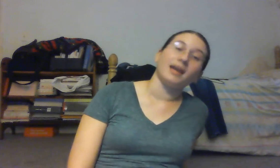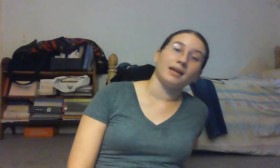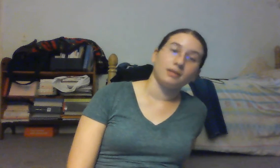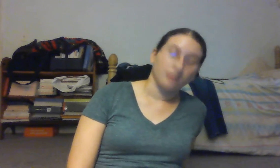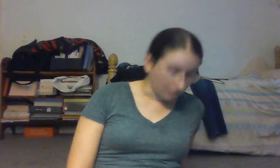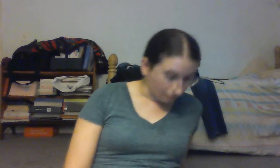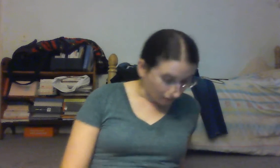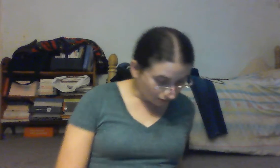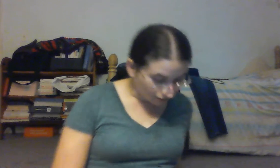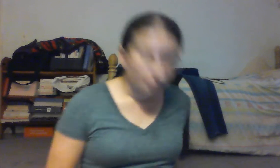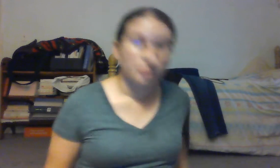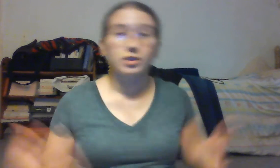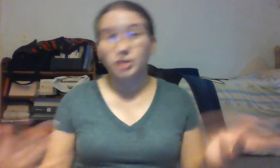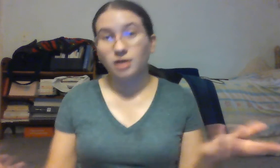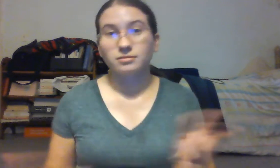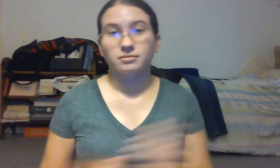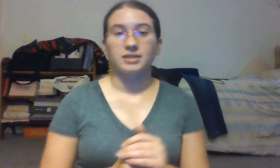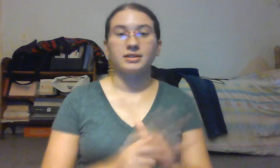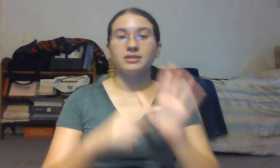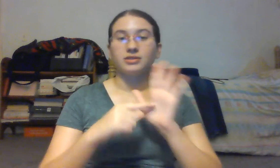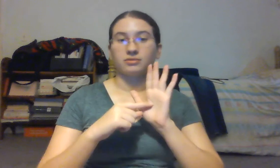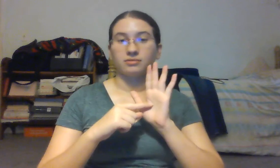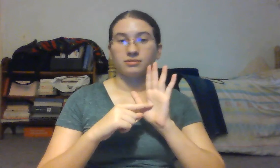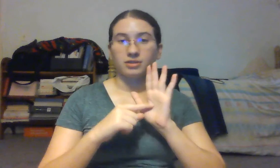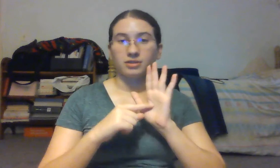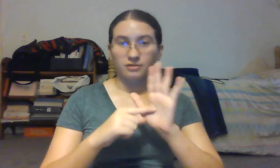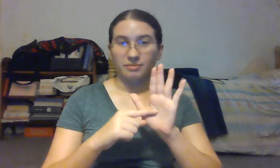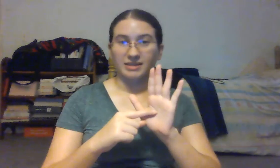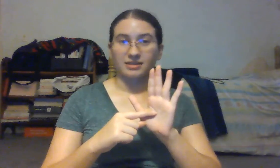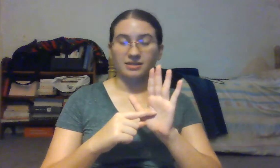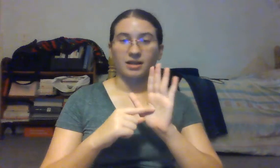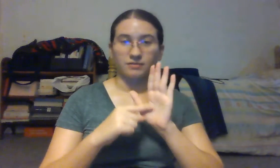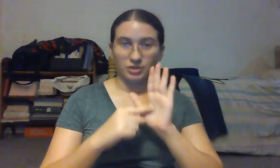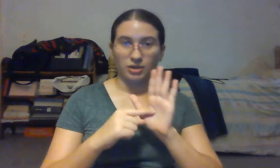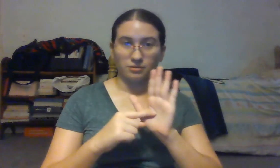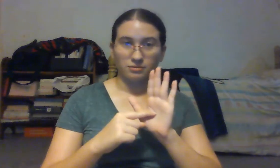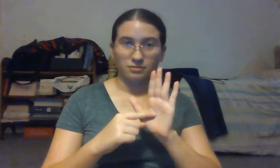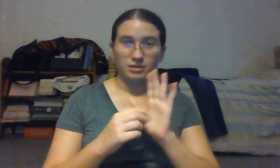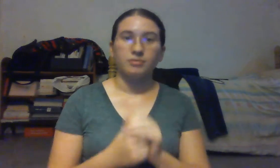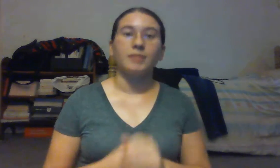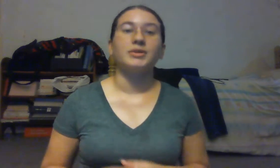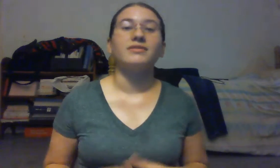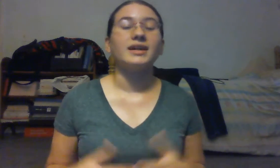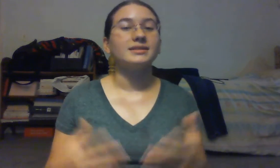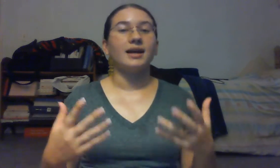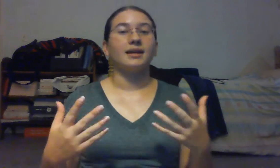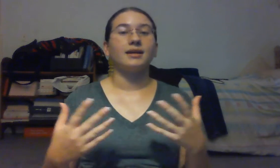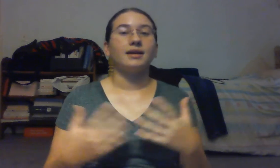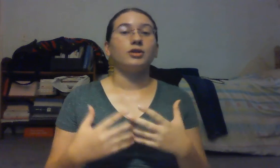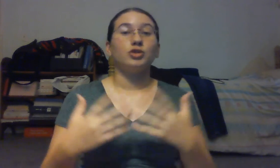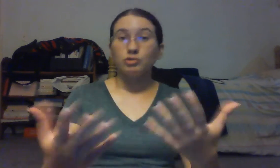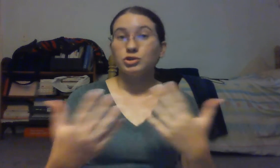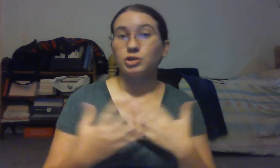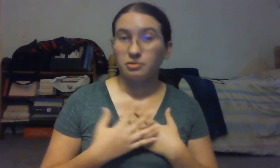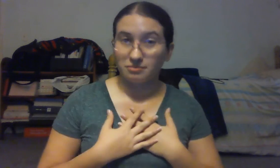pay. Right? So show, right? This is the basic sign for show. Right? But if I say you show